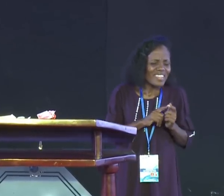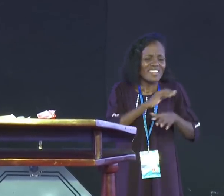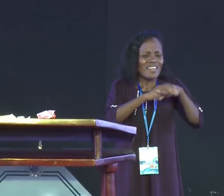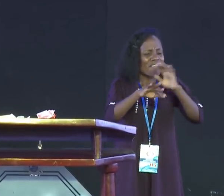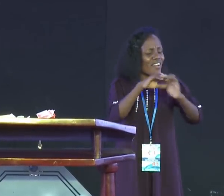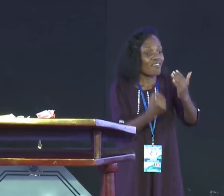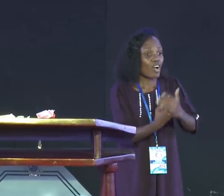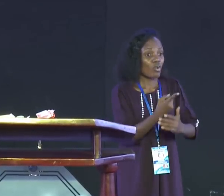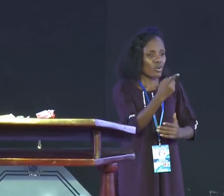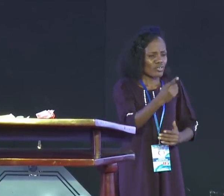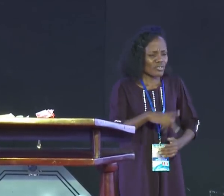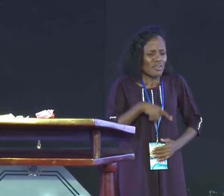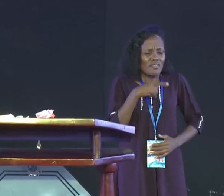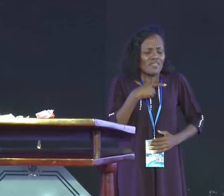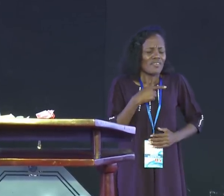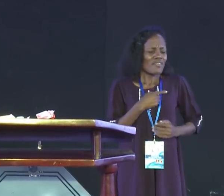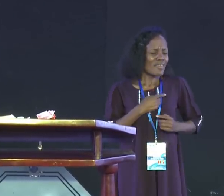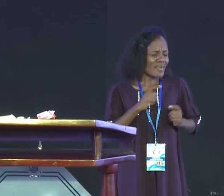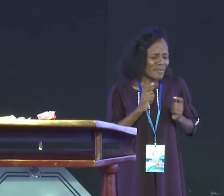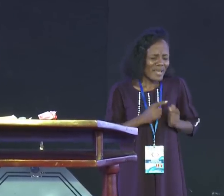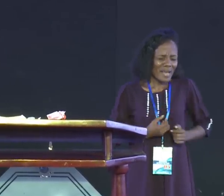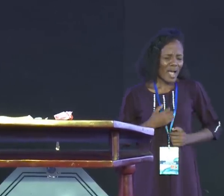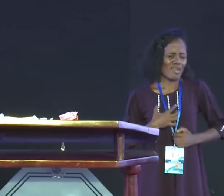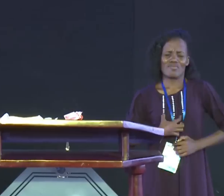that they may not birth bitterness in